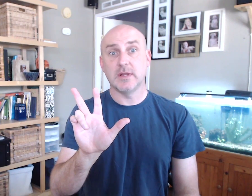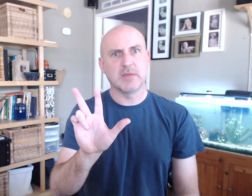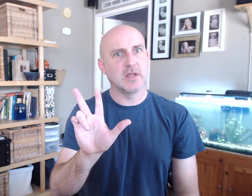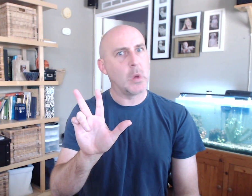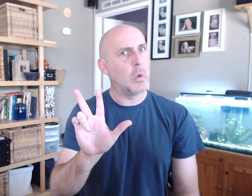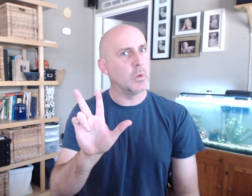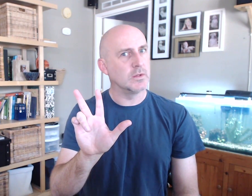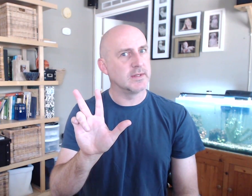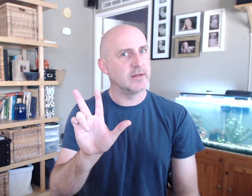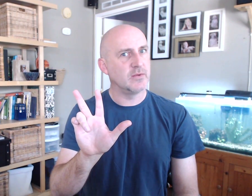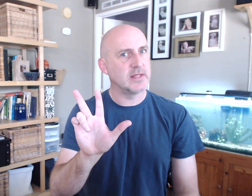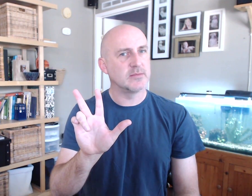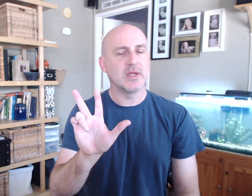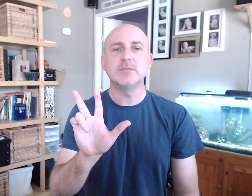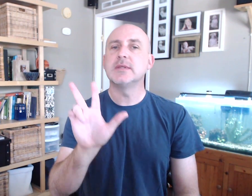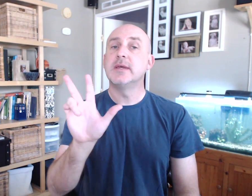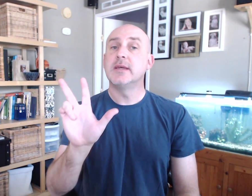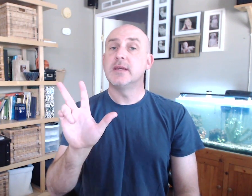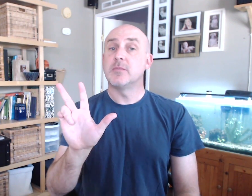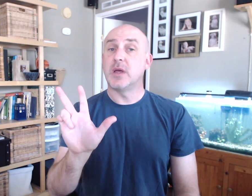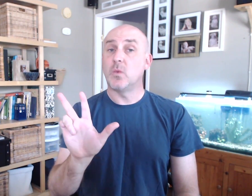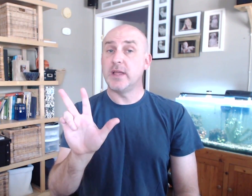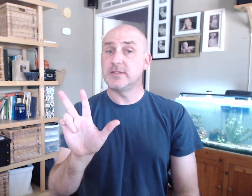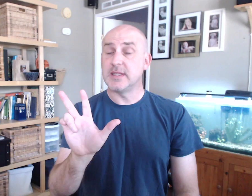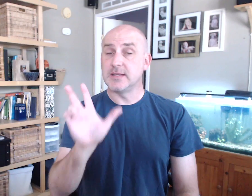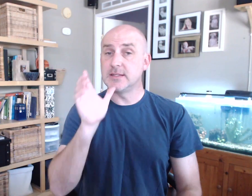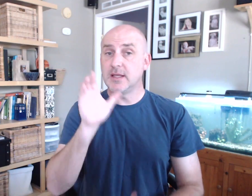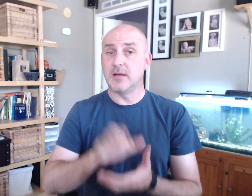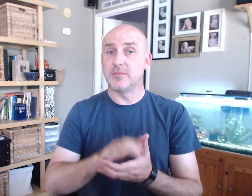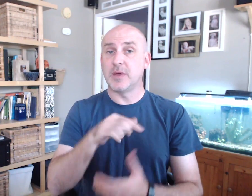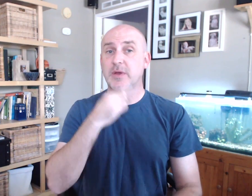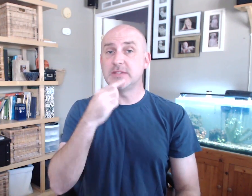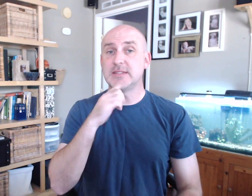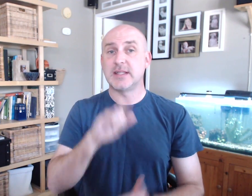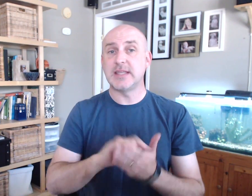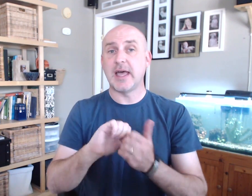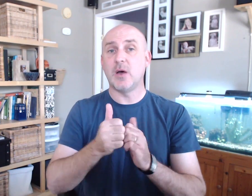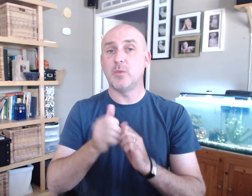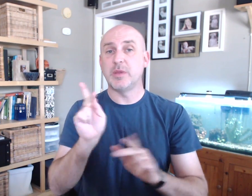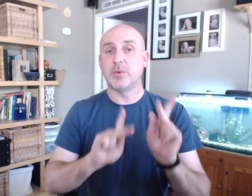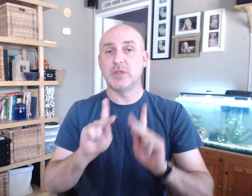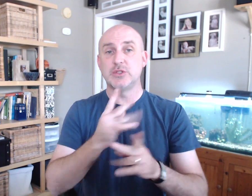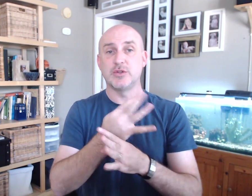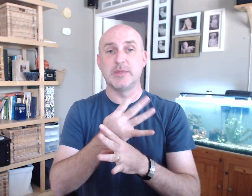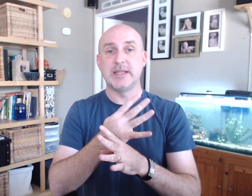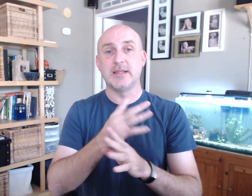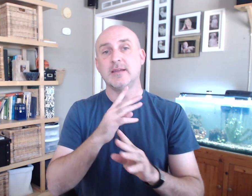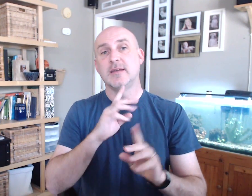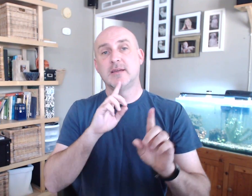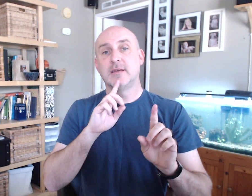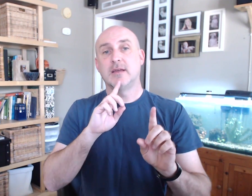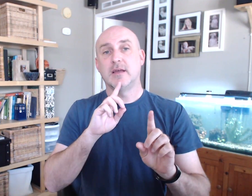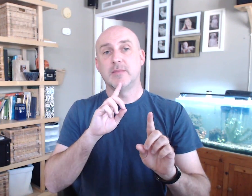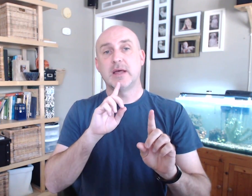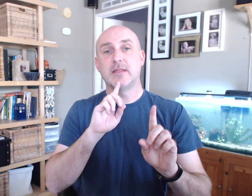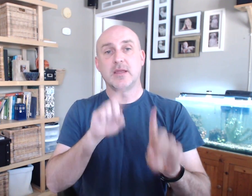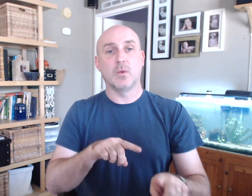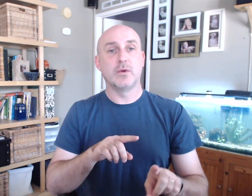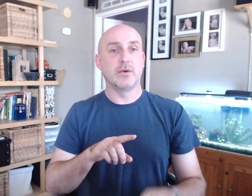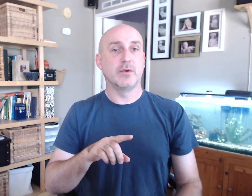getting old and I do that sometimes. My wife says that's how people in Germany, how they order